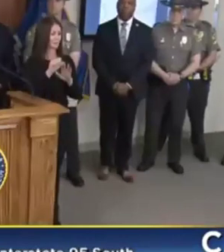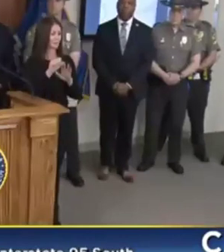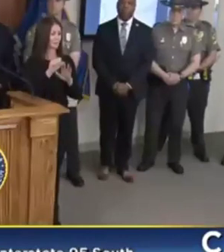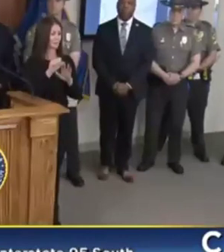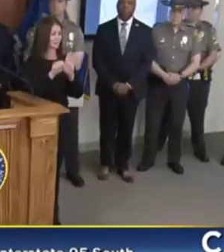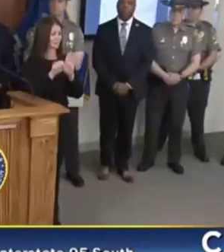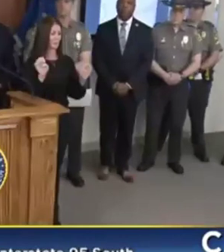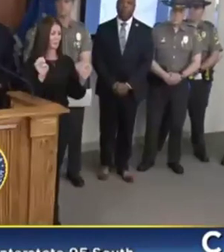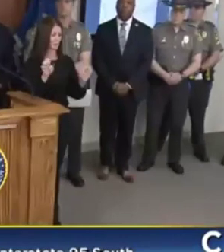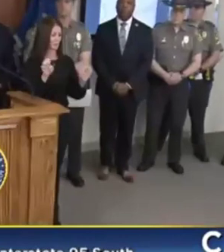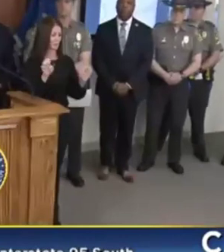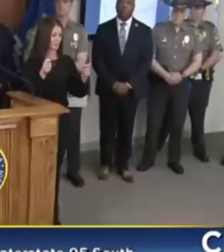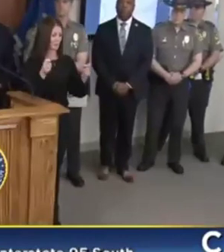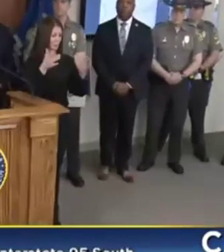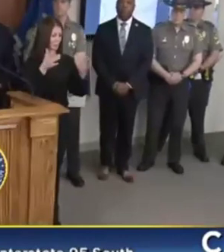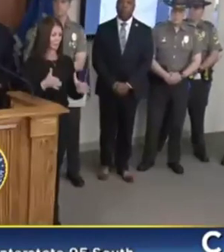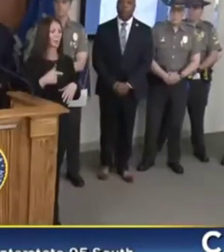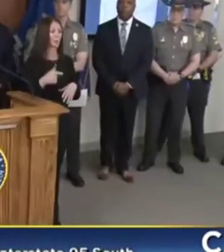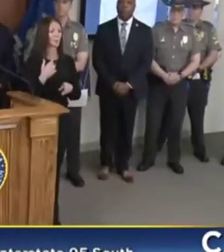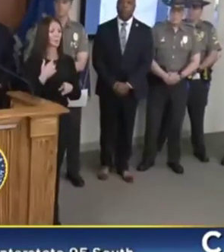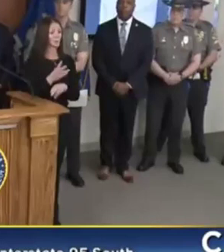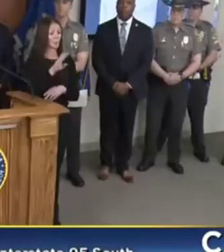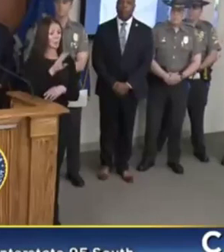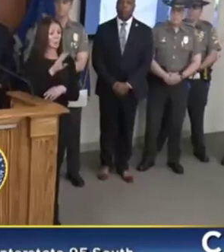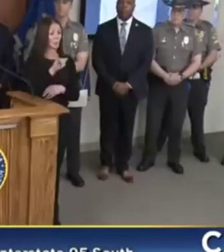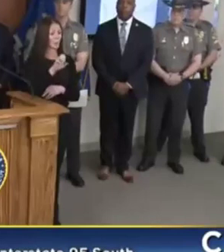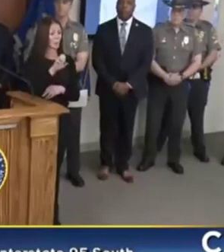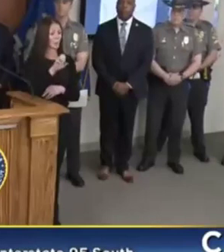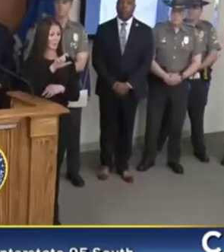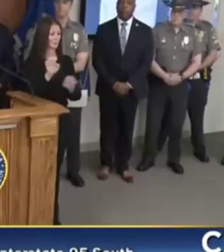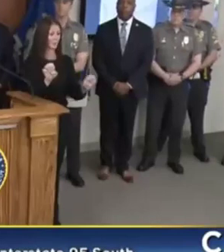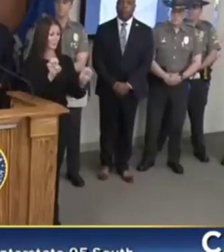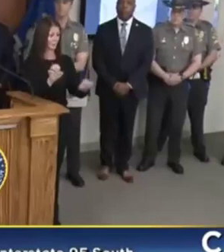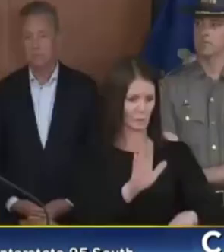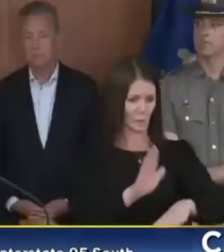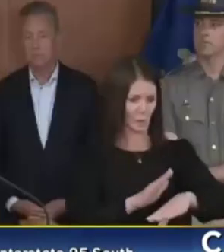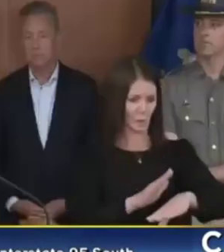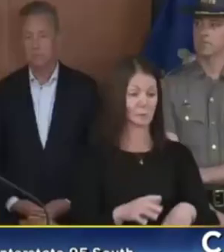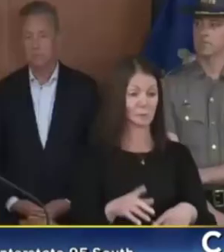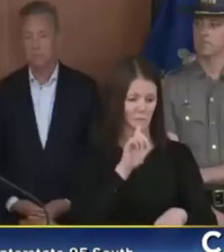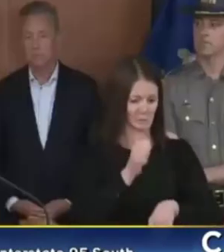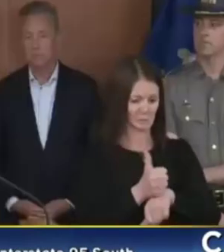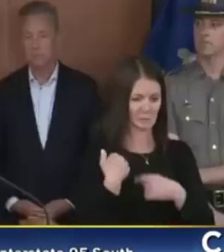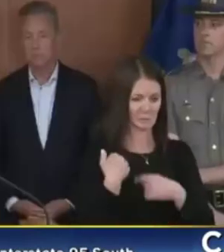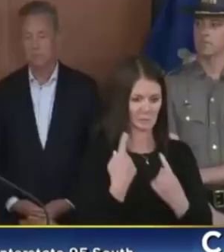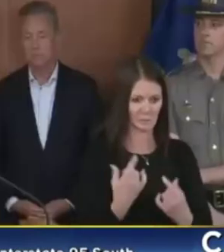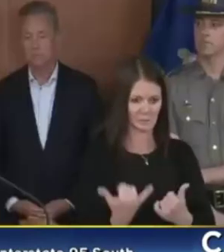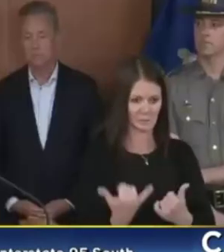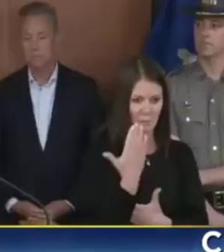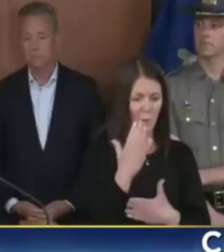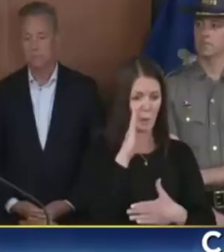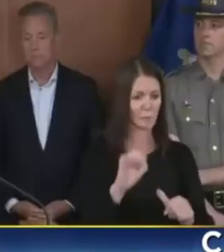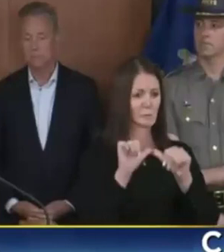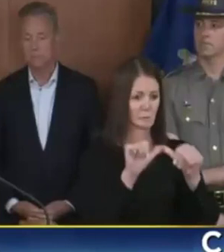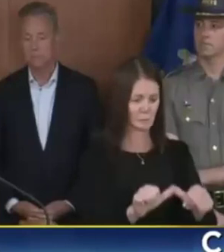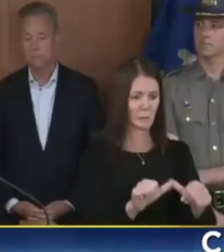one of the tools we're utilizing is what we call wireless emergency alerts. So since this morning, we've had that in place, and that will remain in effect. And we have